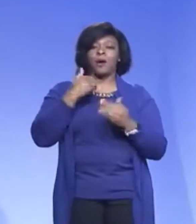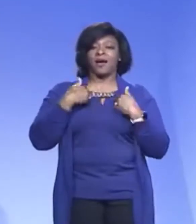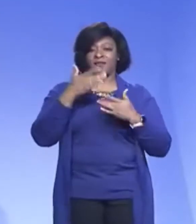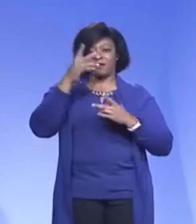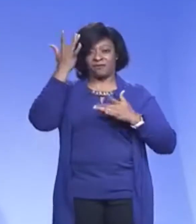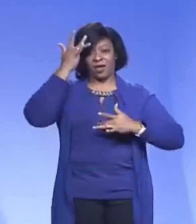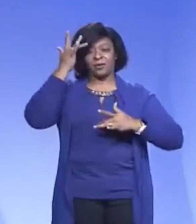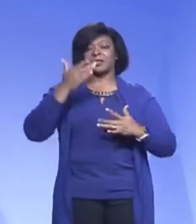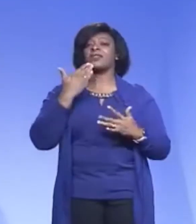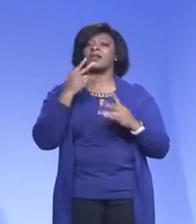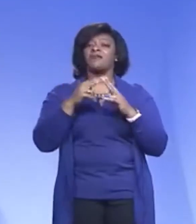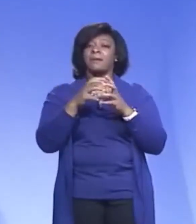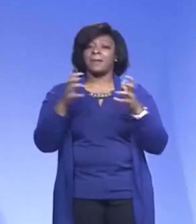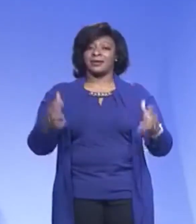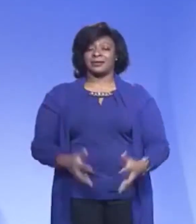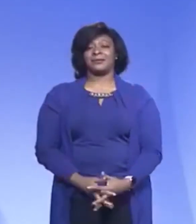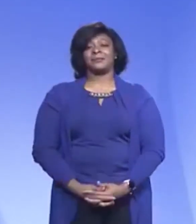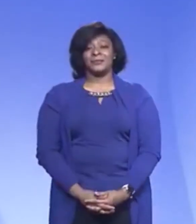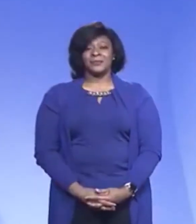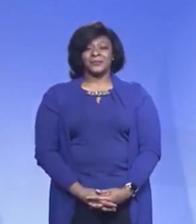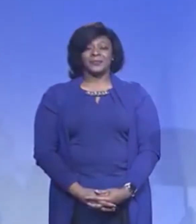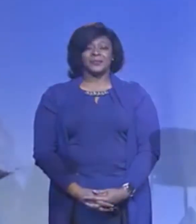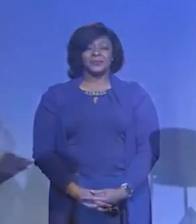Thank you very much.